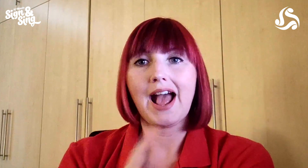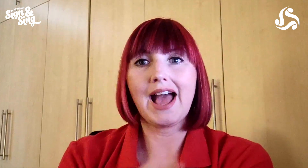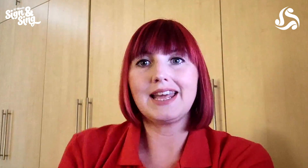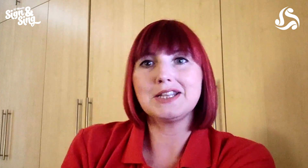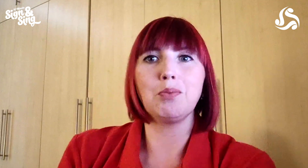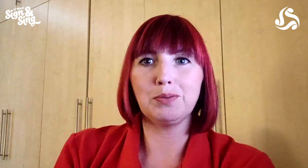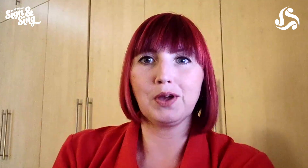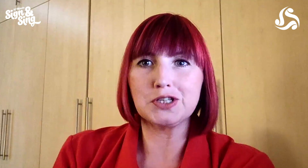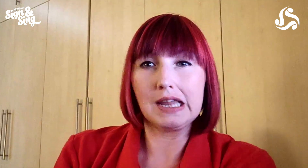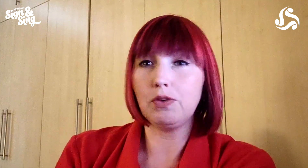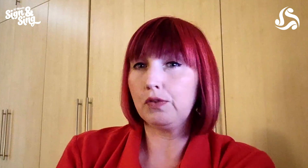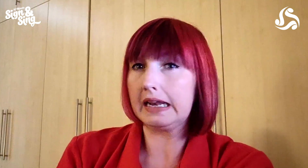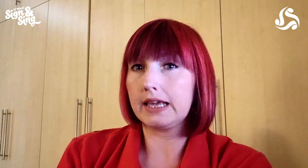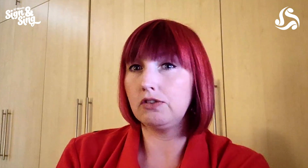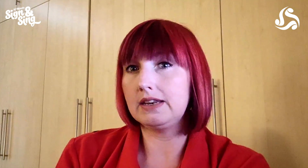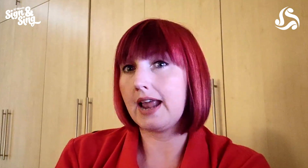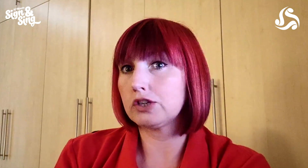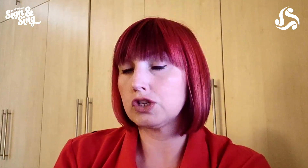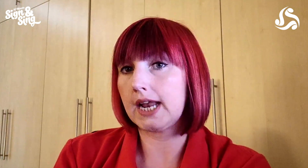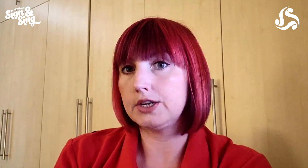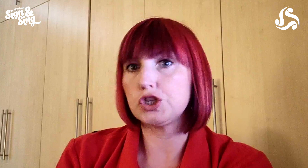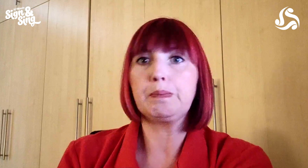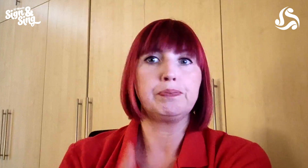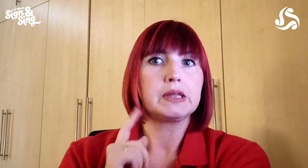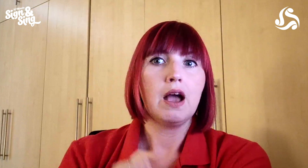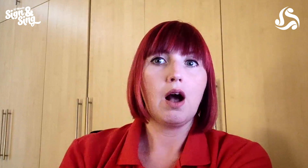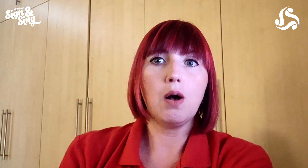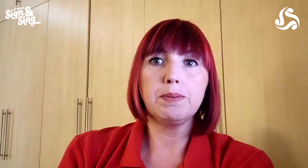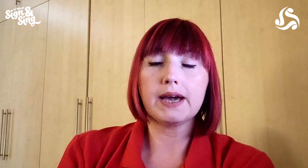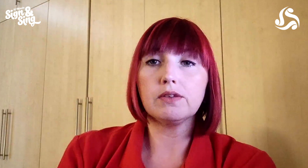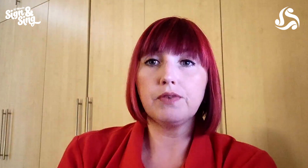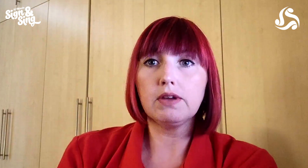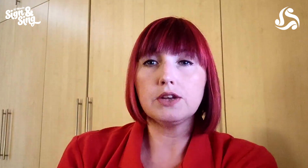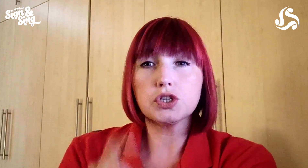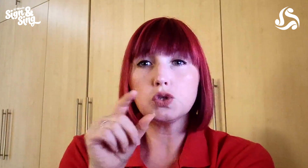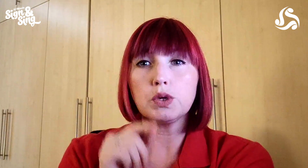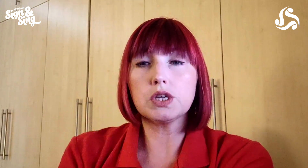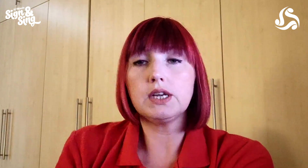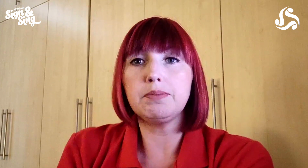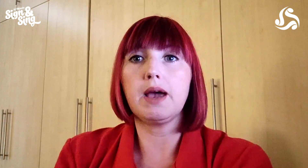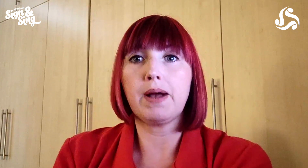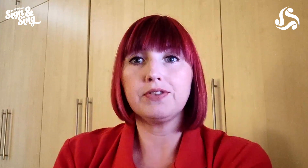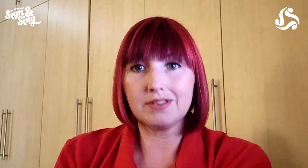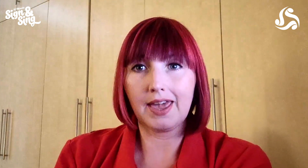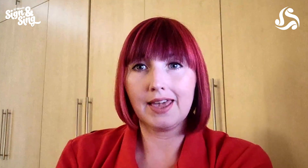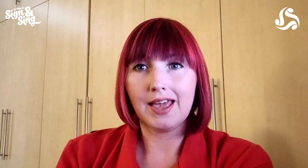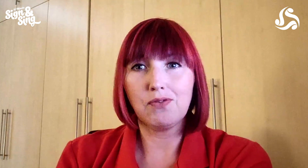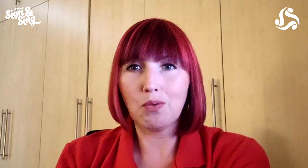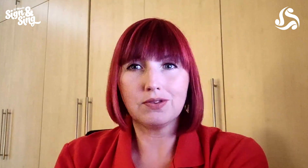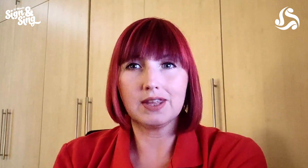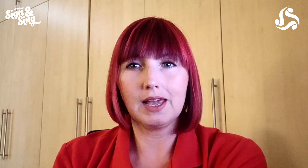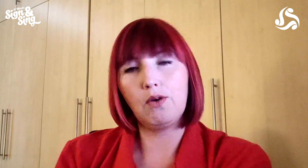time and add in the body percussion if you're feeling like you need an extra challenge. I'll be back at the very end just to talk a tiny bit about the